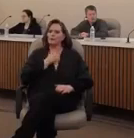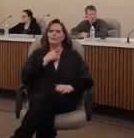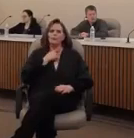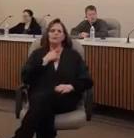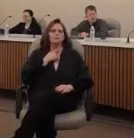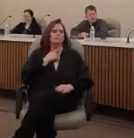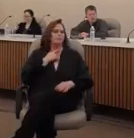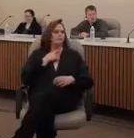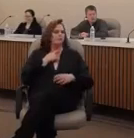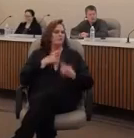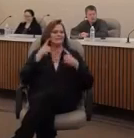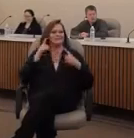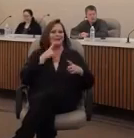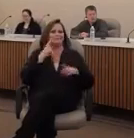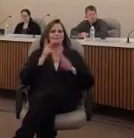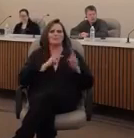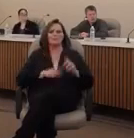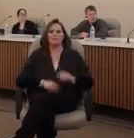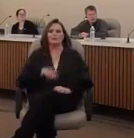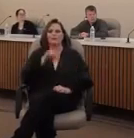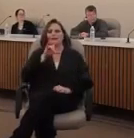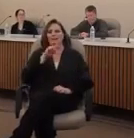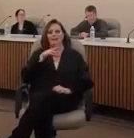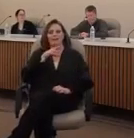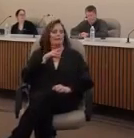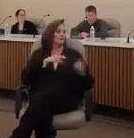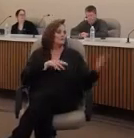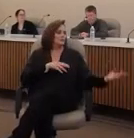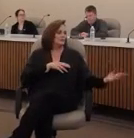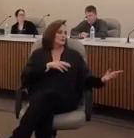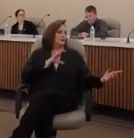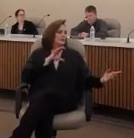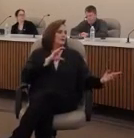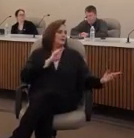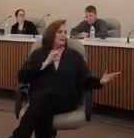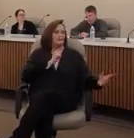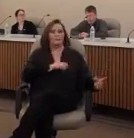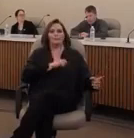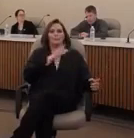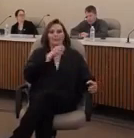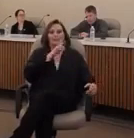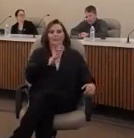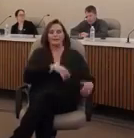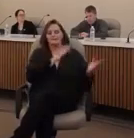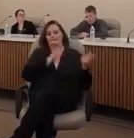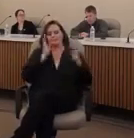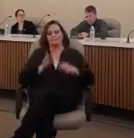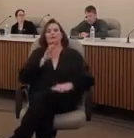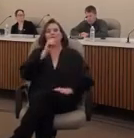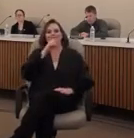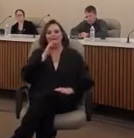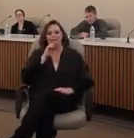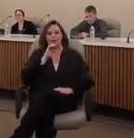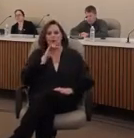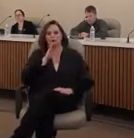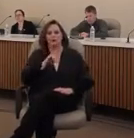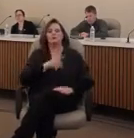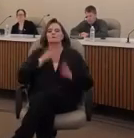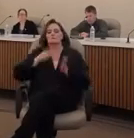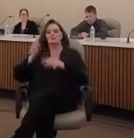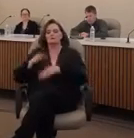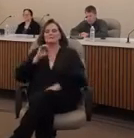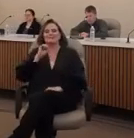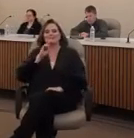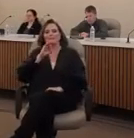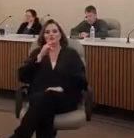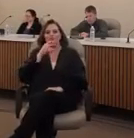first? Please call the roll. Councilmember Barley? Here. Councilmember Stafford? Here. Councilmember Safranek?